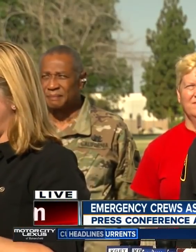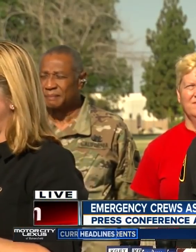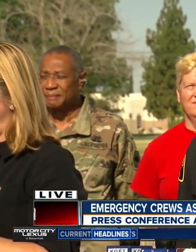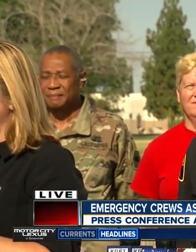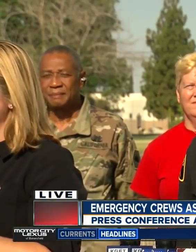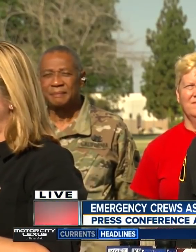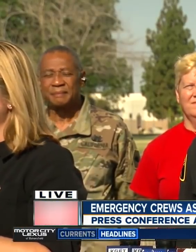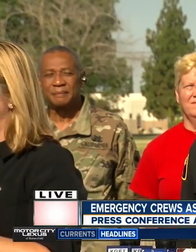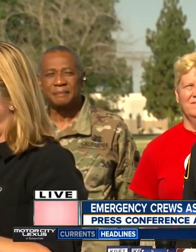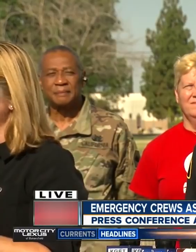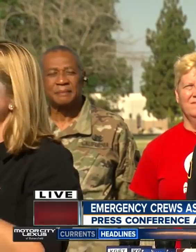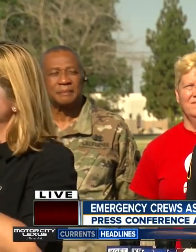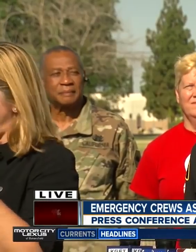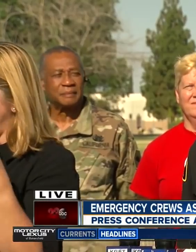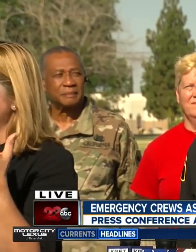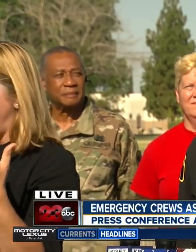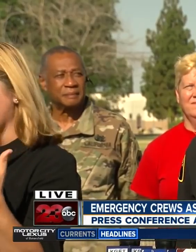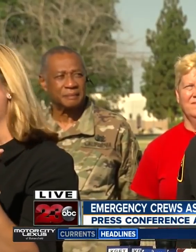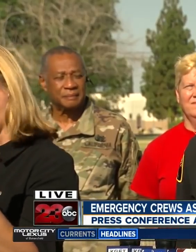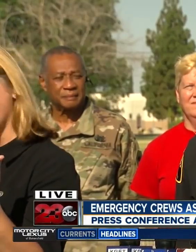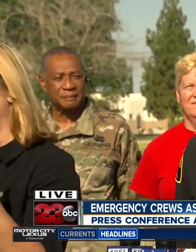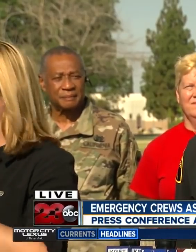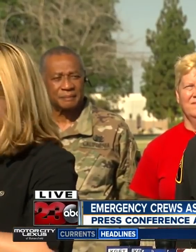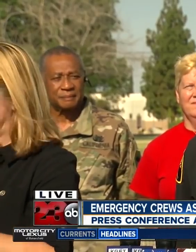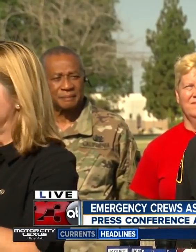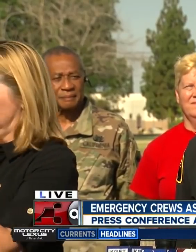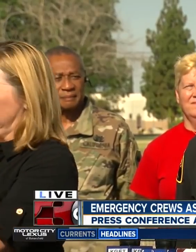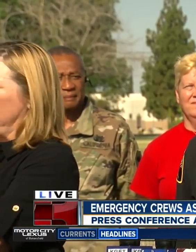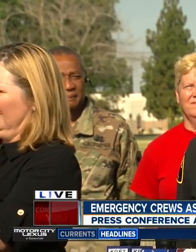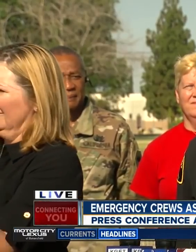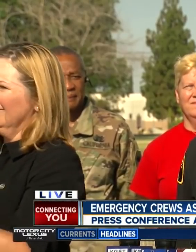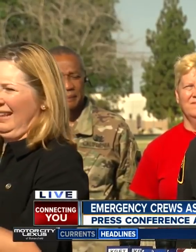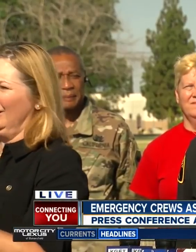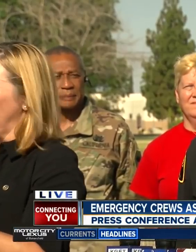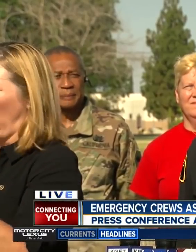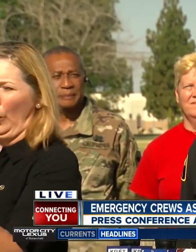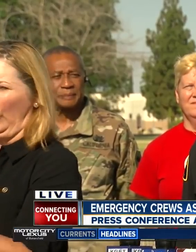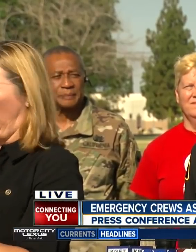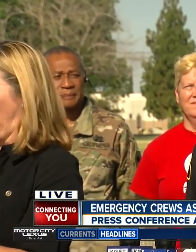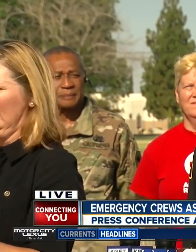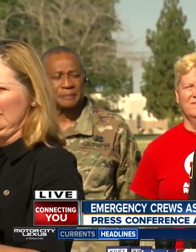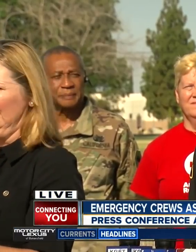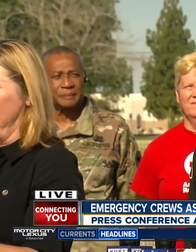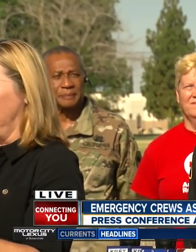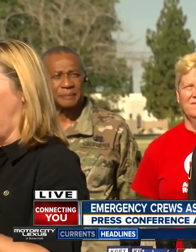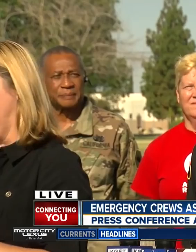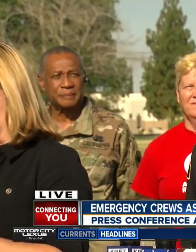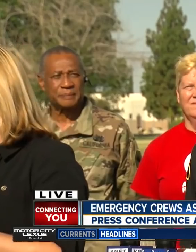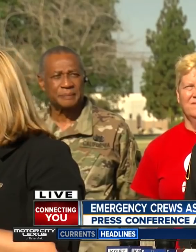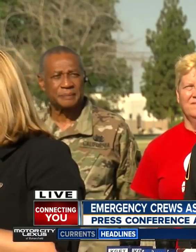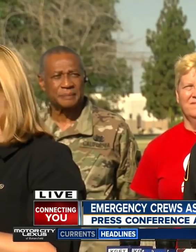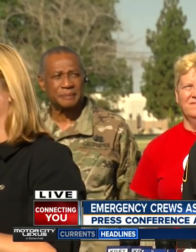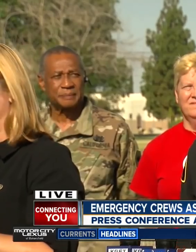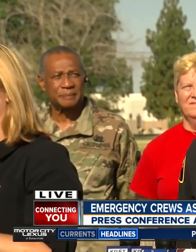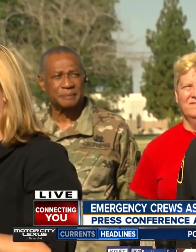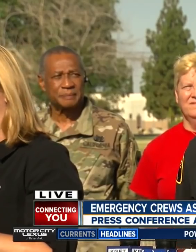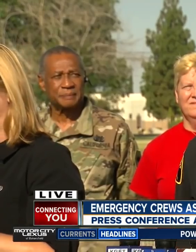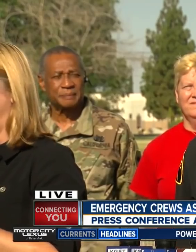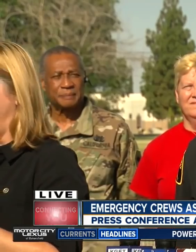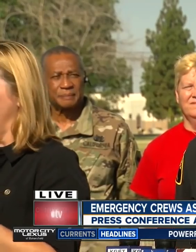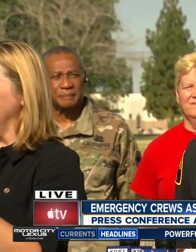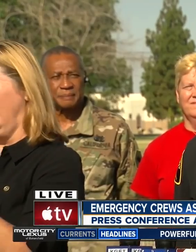it's best that you don't go through the canyon right now for major traffic. You know, I'd go out Highway 58. I'd stay away from the